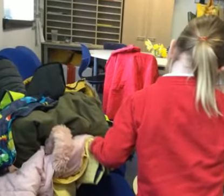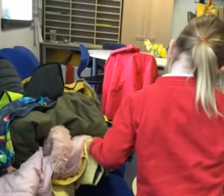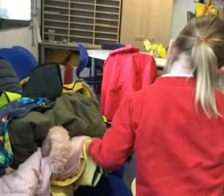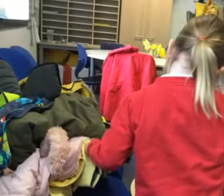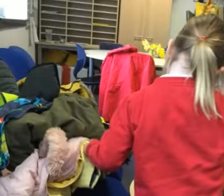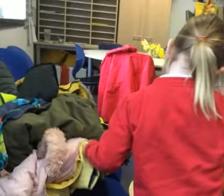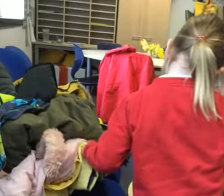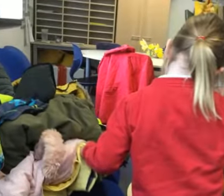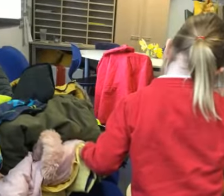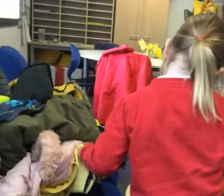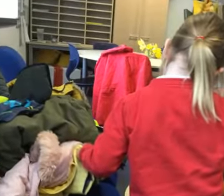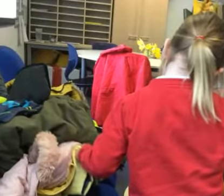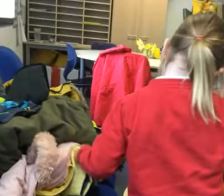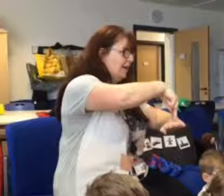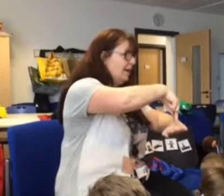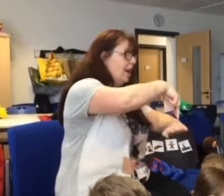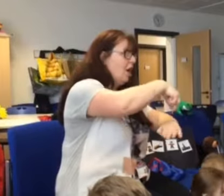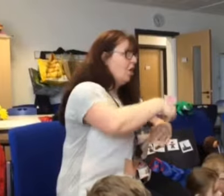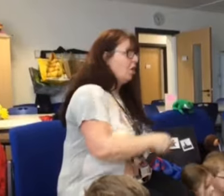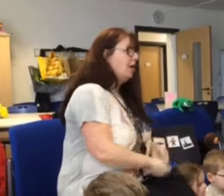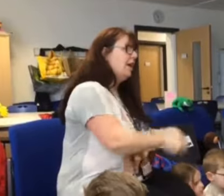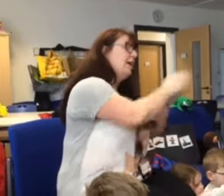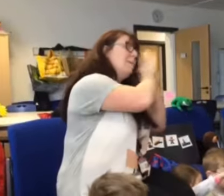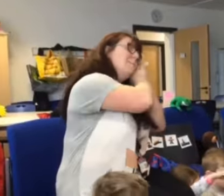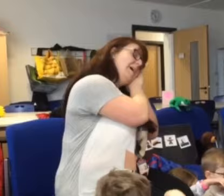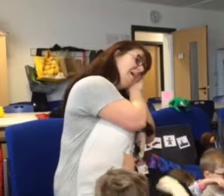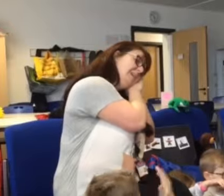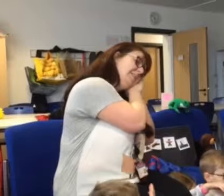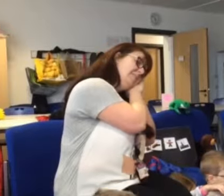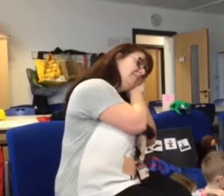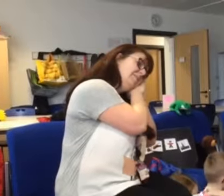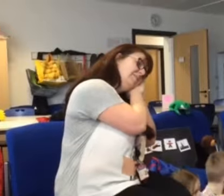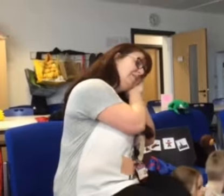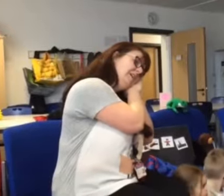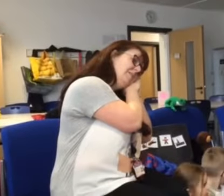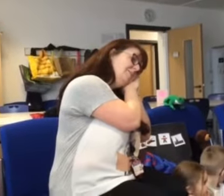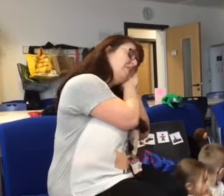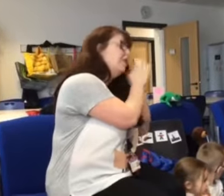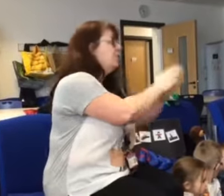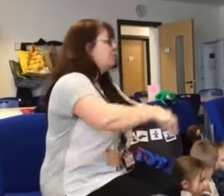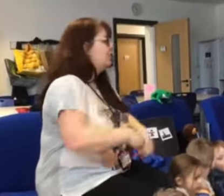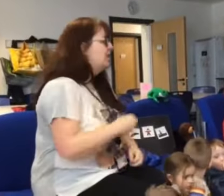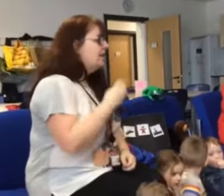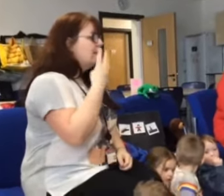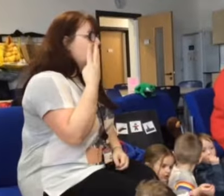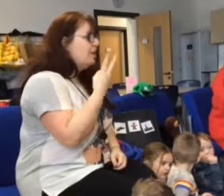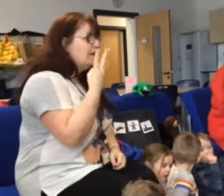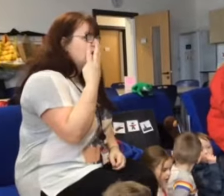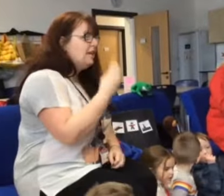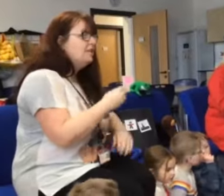So we can do this for jumping. Jumping on a bed. Okay. So it's three